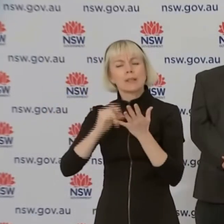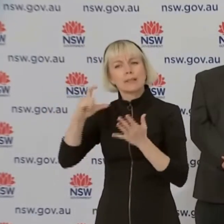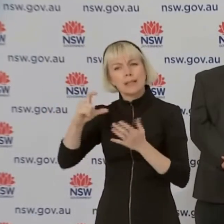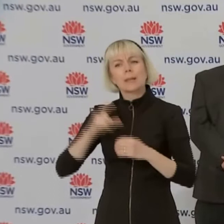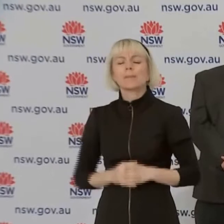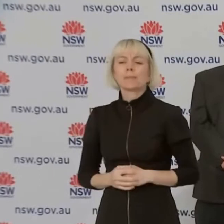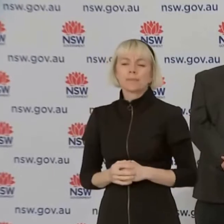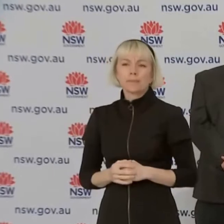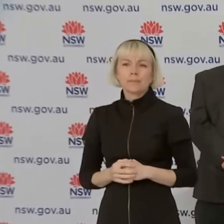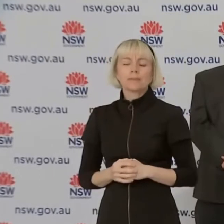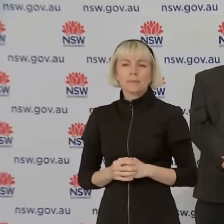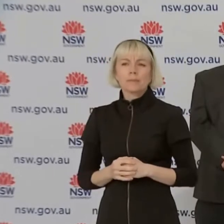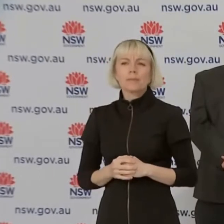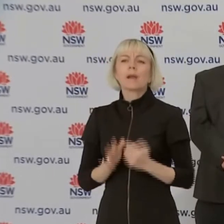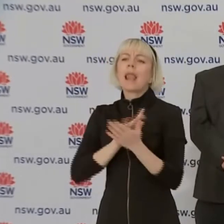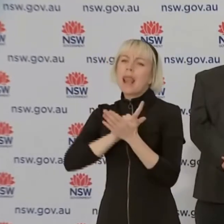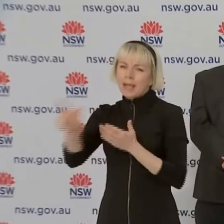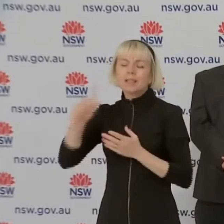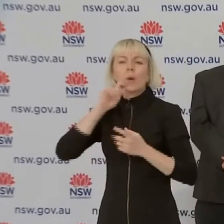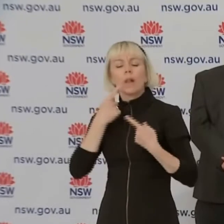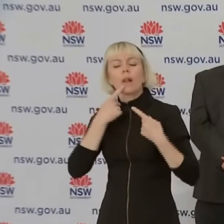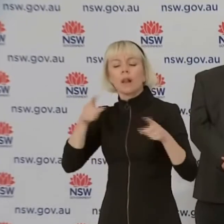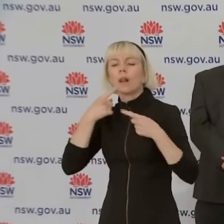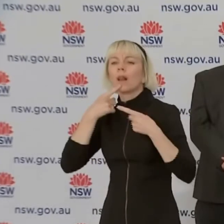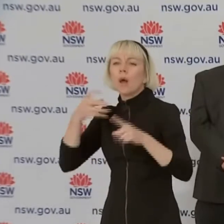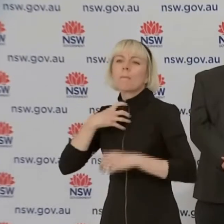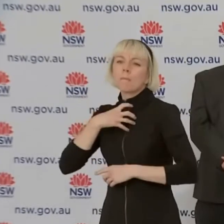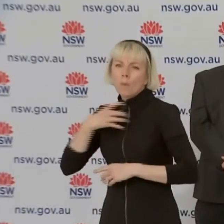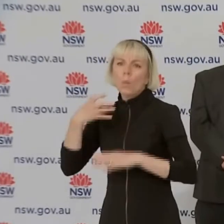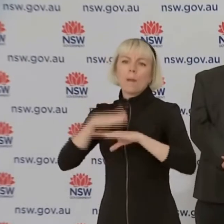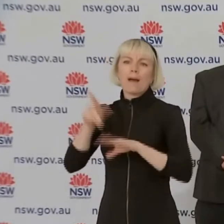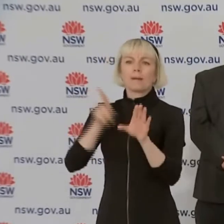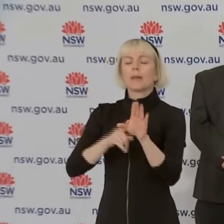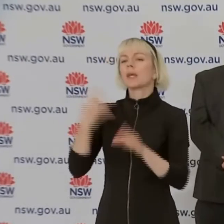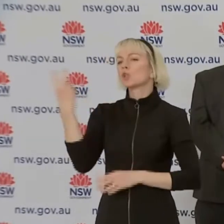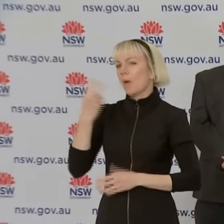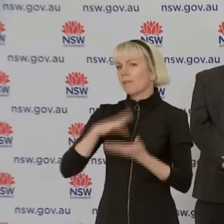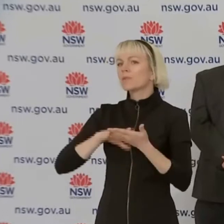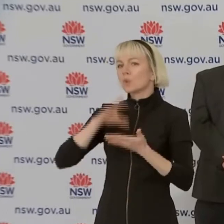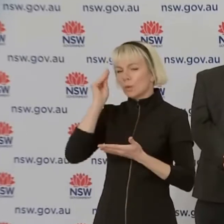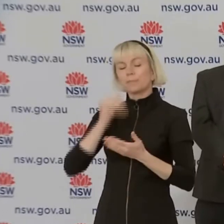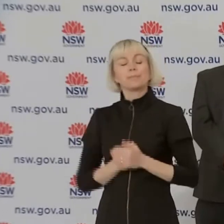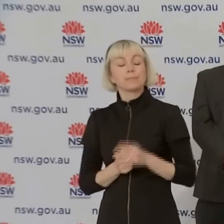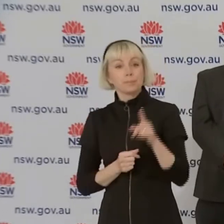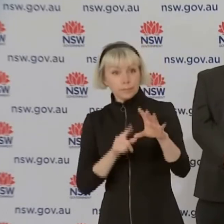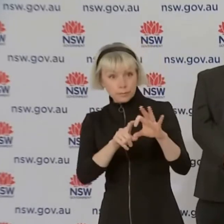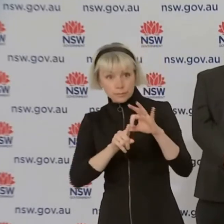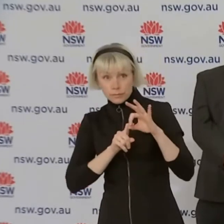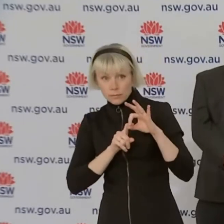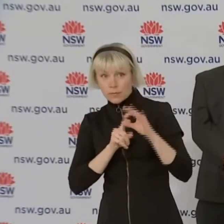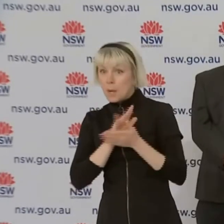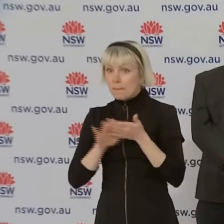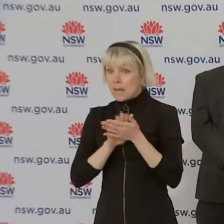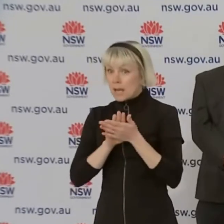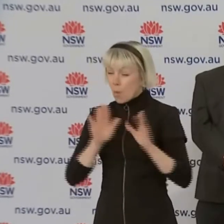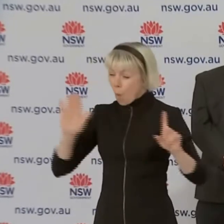level of face-to-face will exist from the 16th of August. So is it possible that not all students will be going back